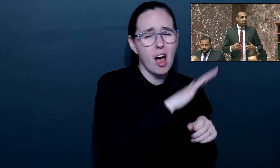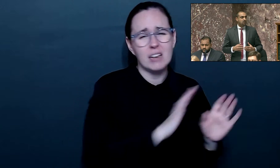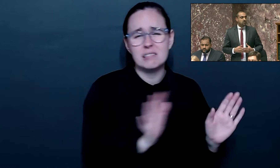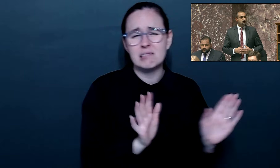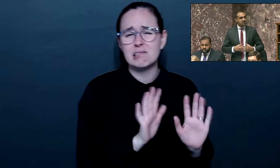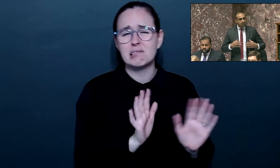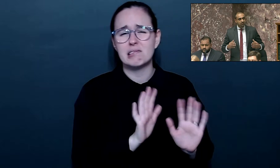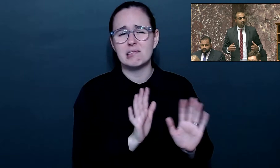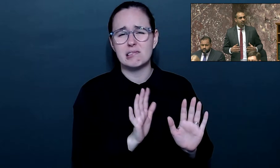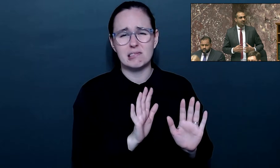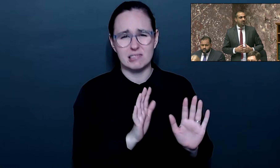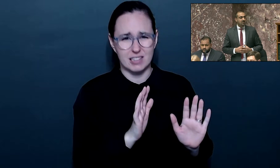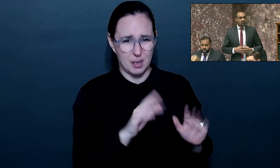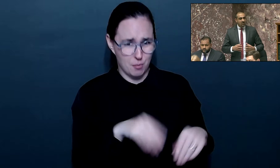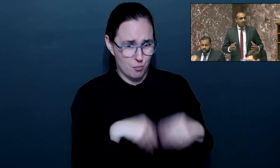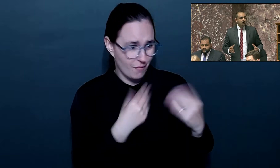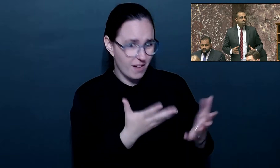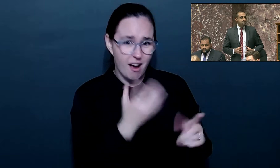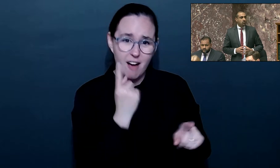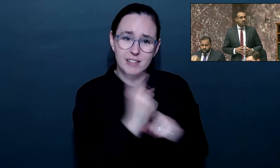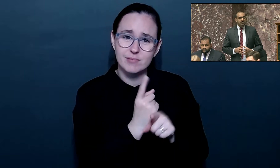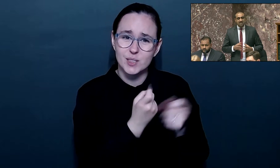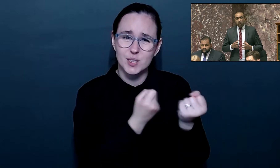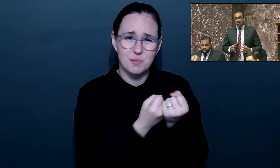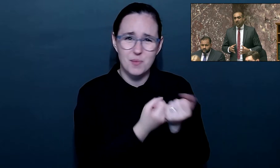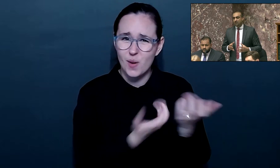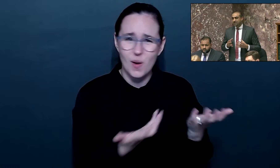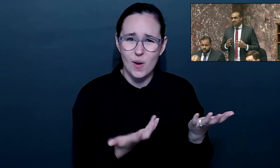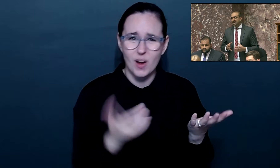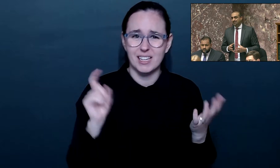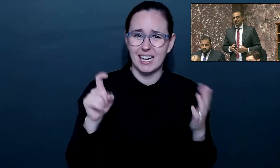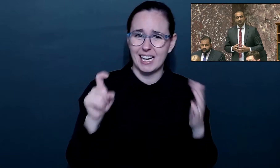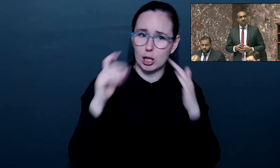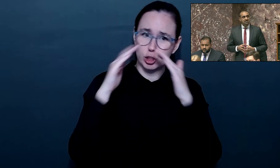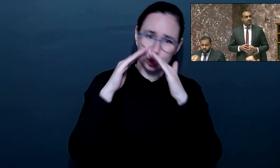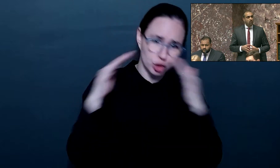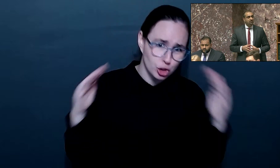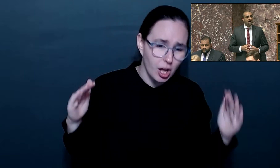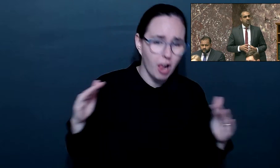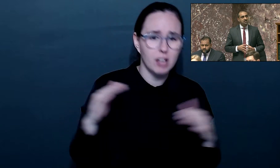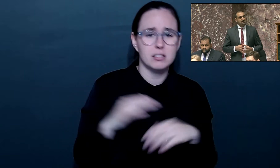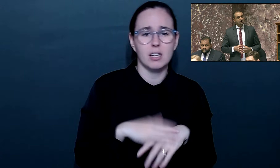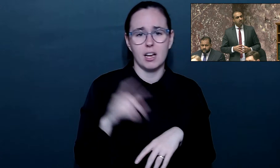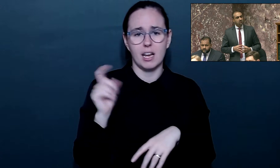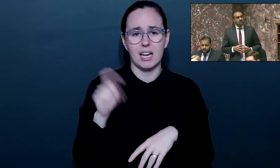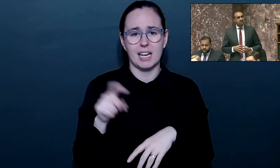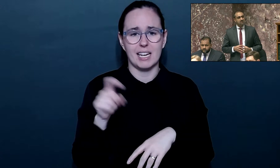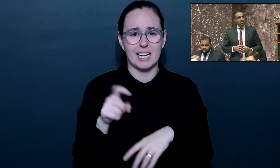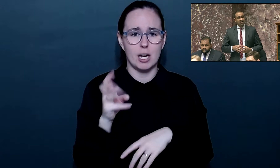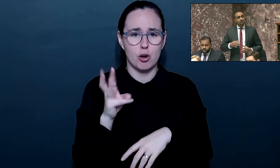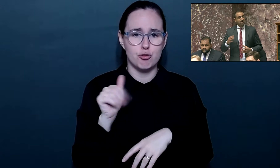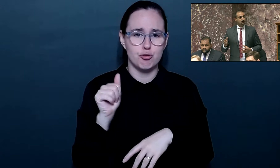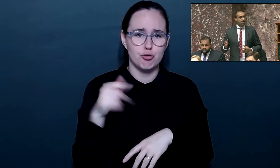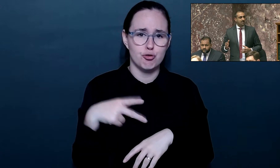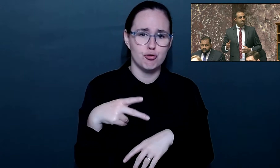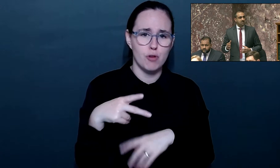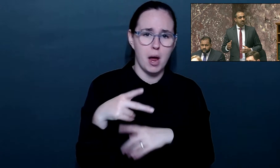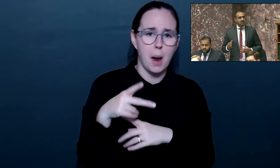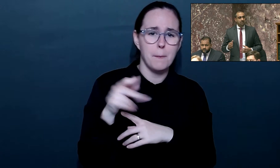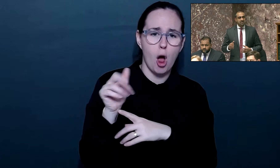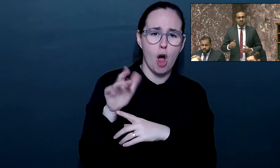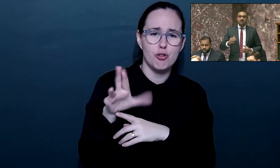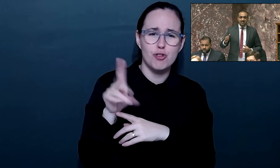give them shelter. You need to be able to provide the wraparound supports. That's why we've been scaling up supportive housing in communities at record